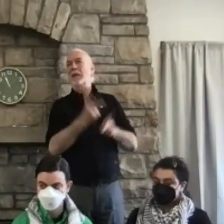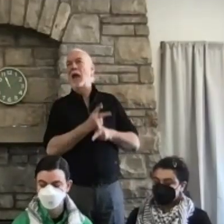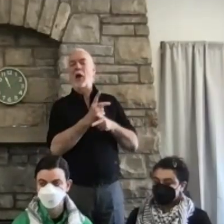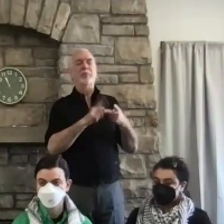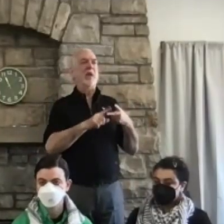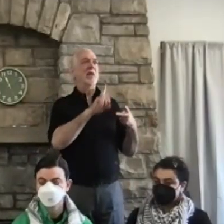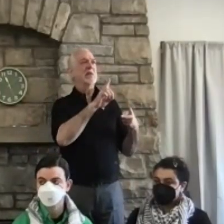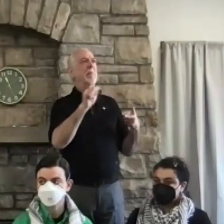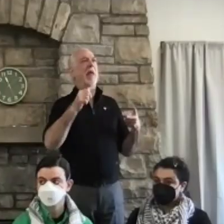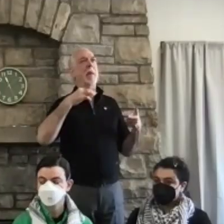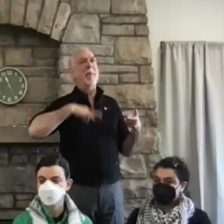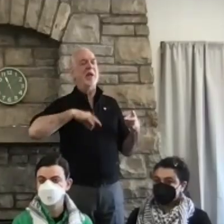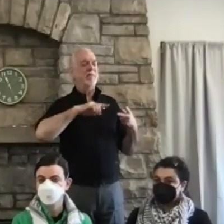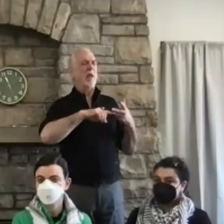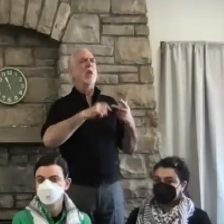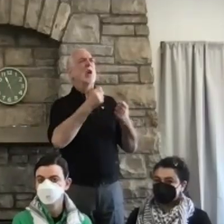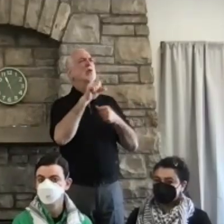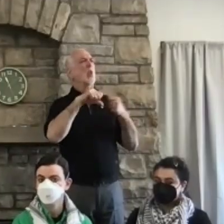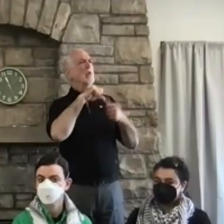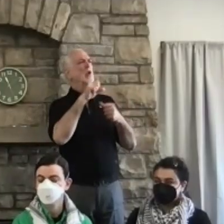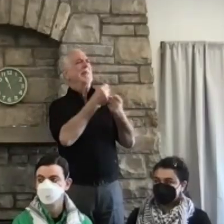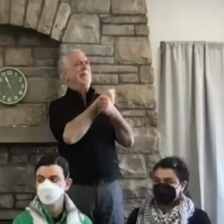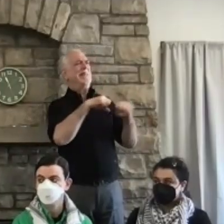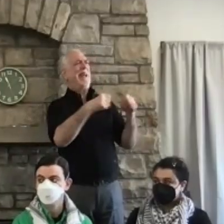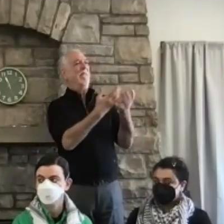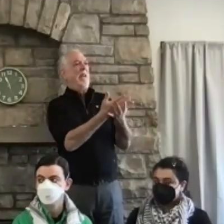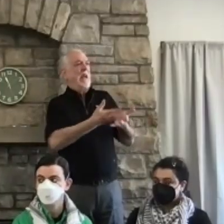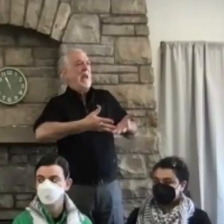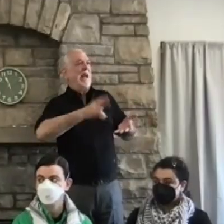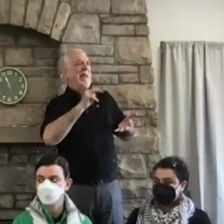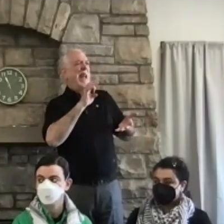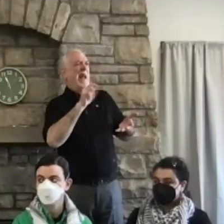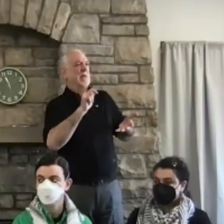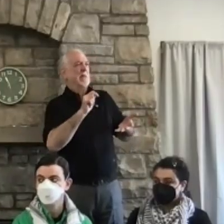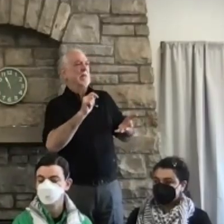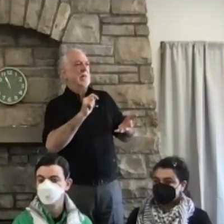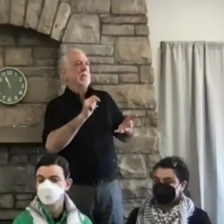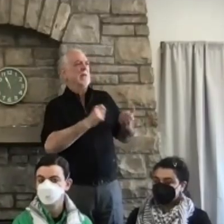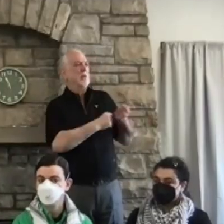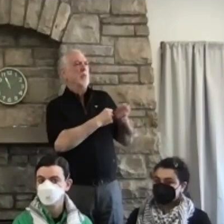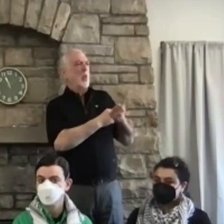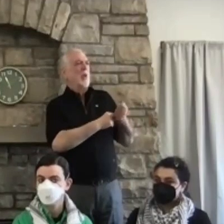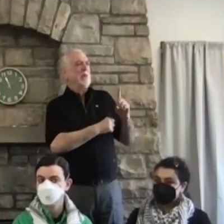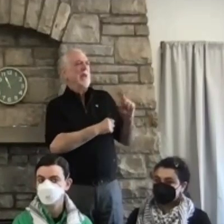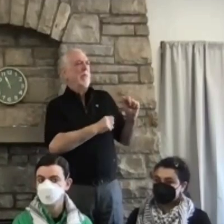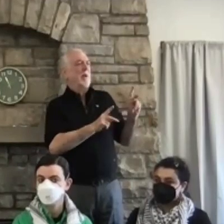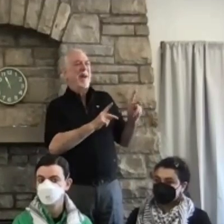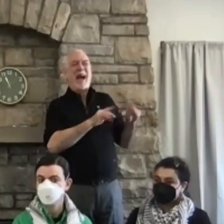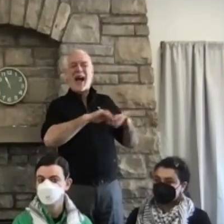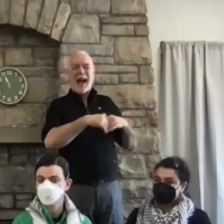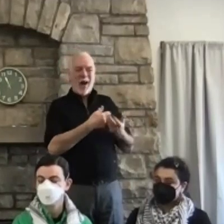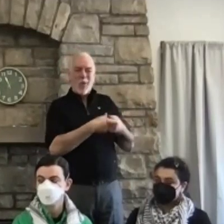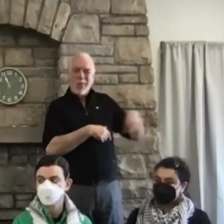benefits, social safety nets, how do they fail to address the needs